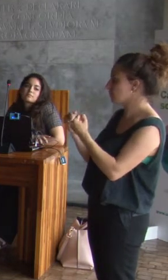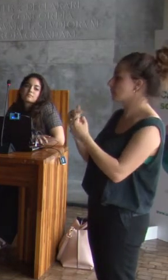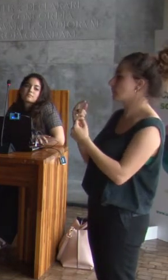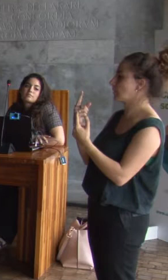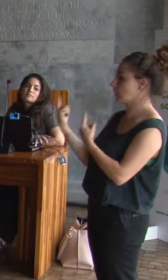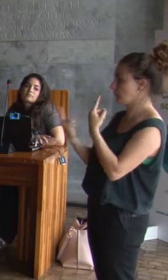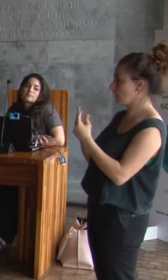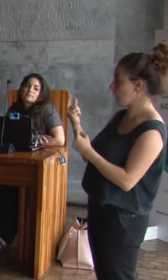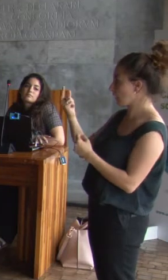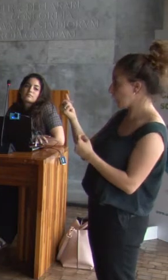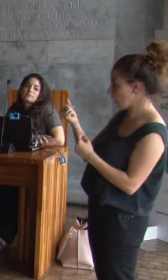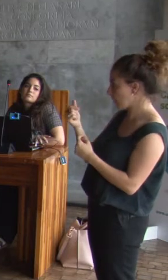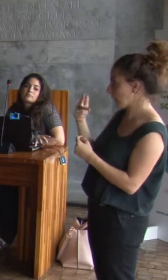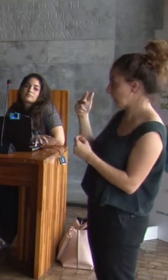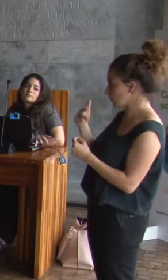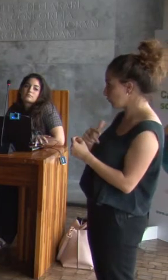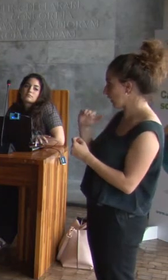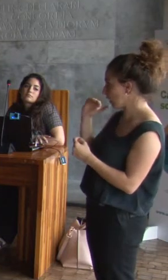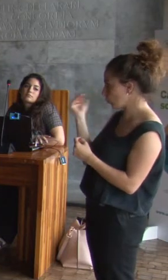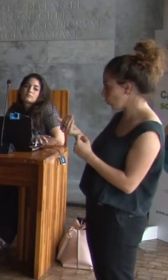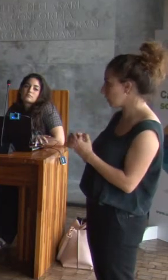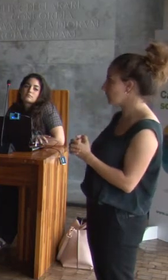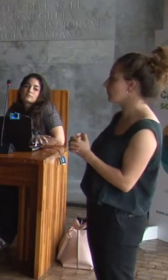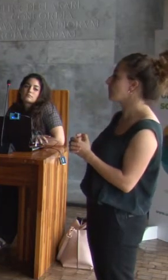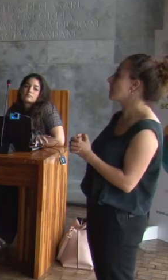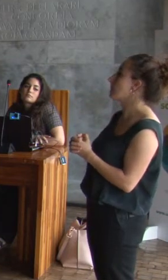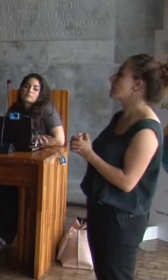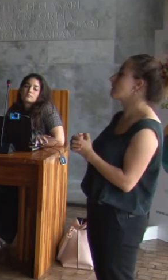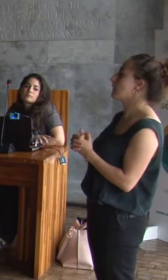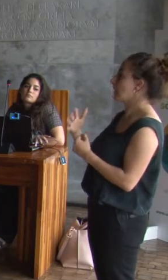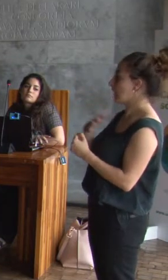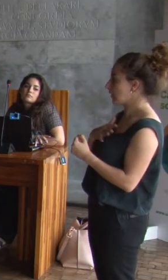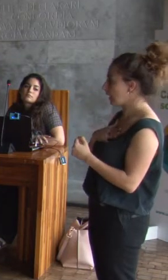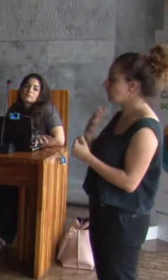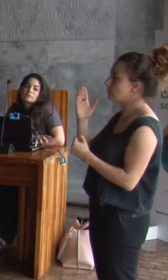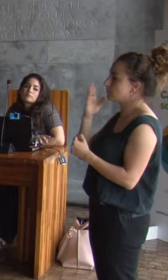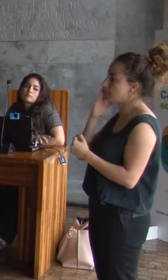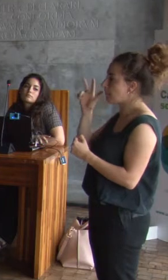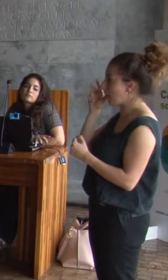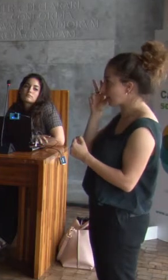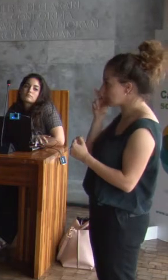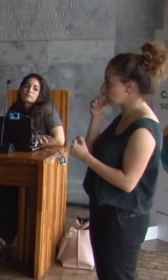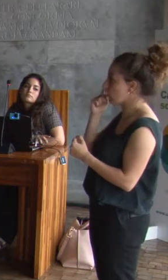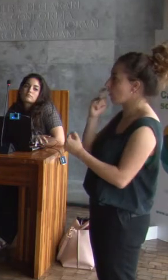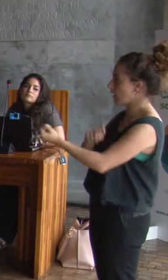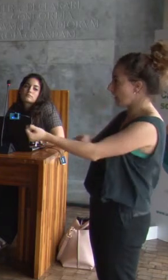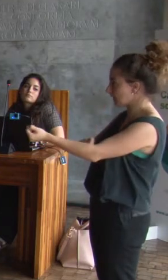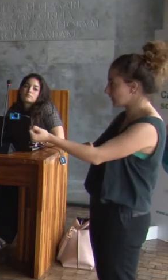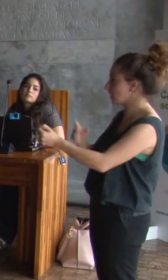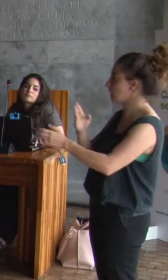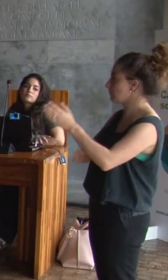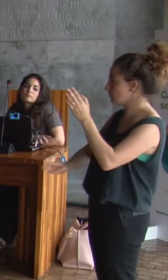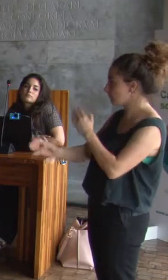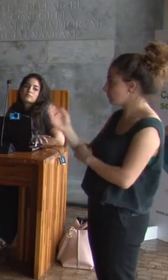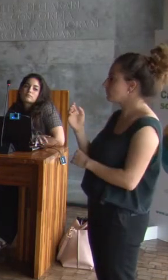political inclusion of all, irrespective of age, sex, disability, race, ethnicity, origin,